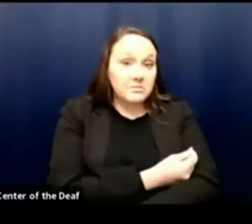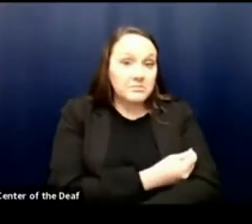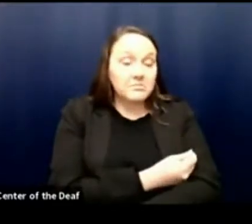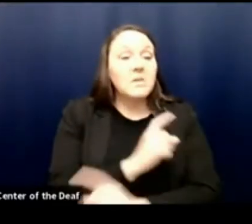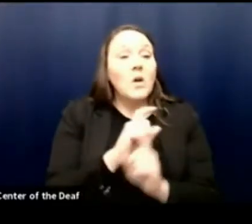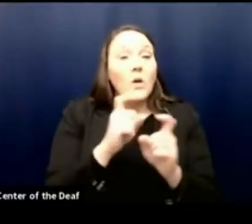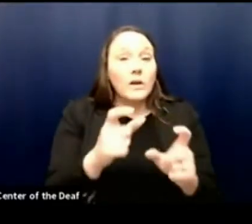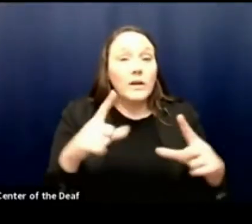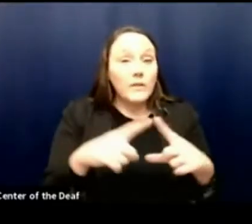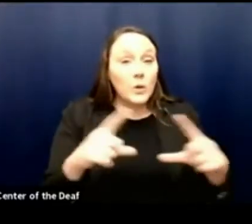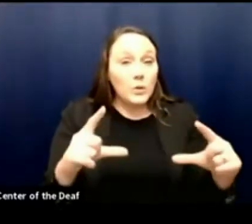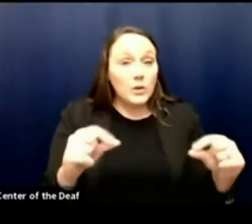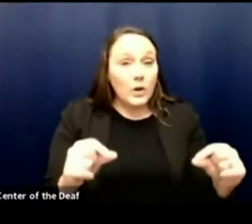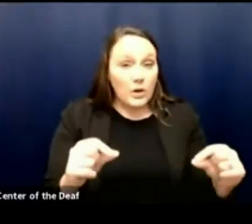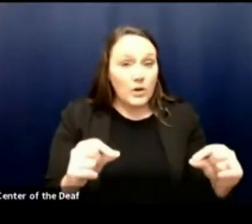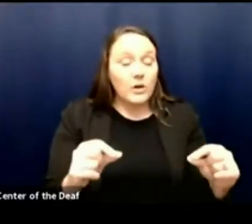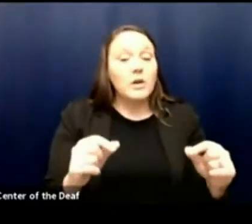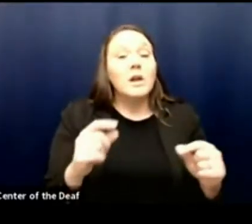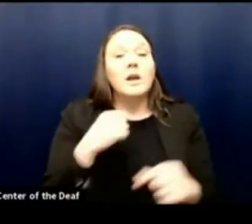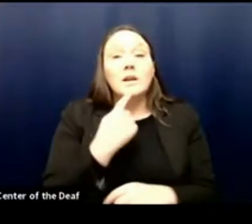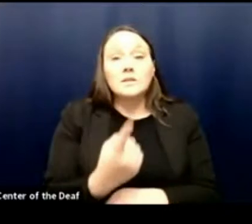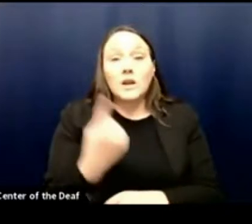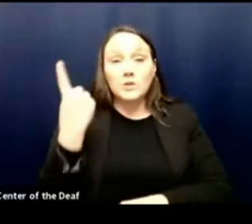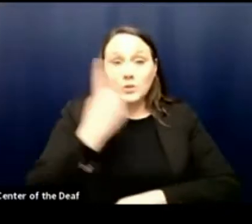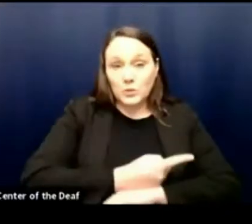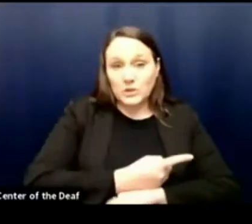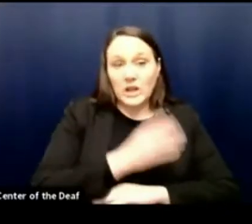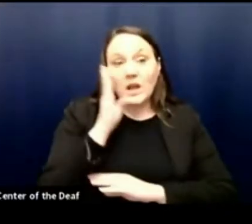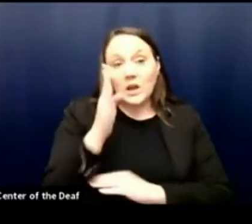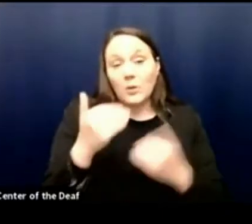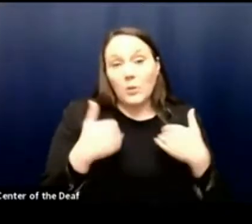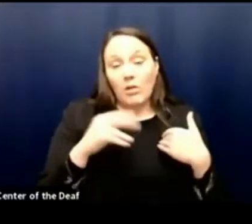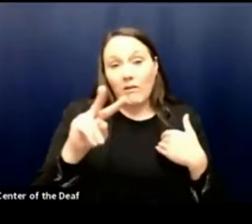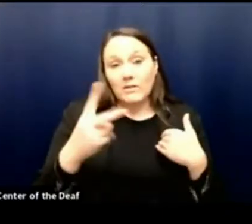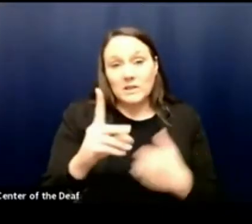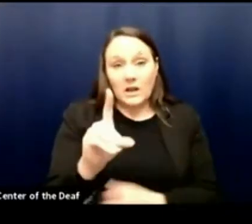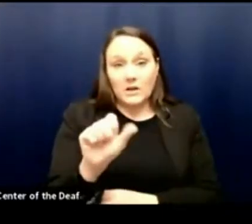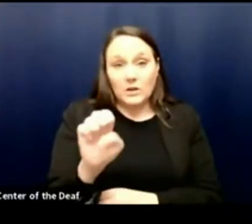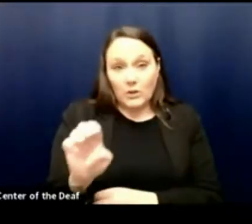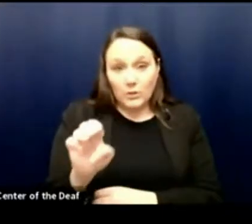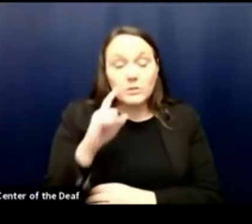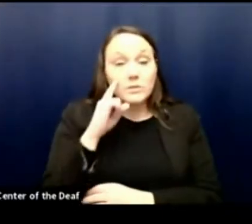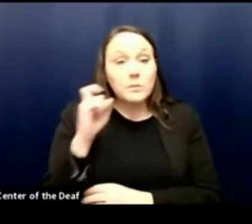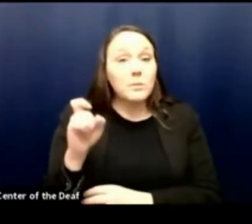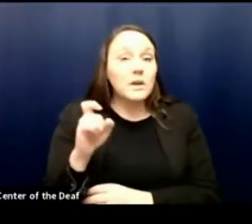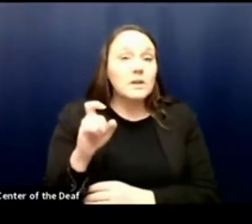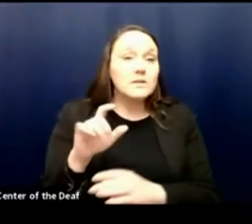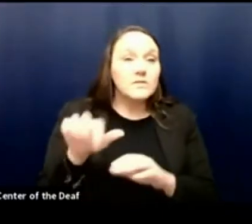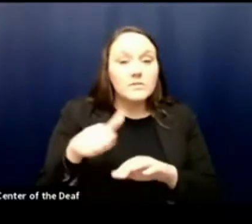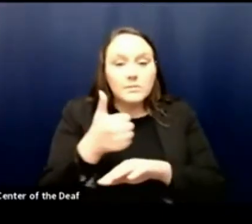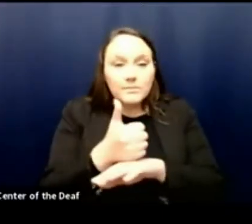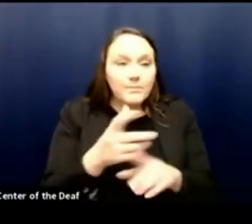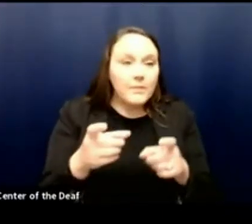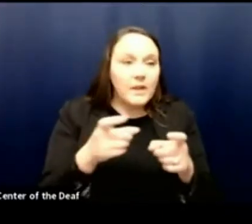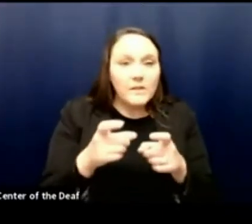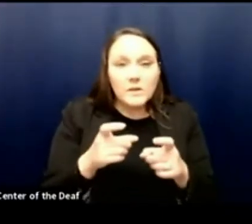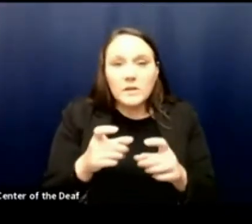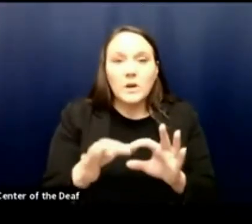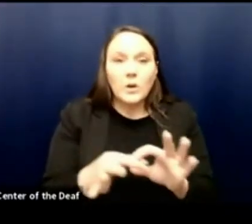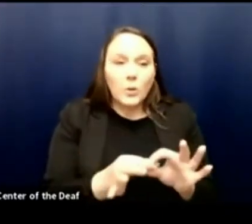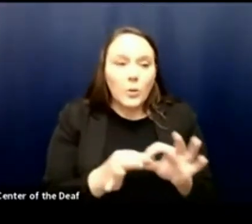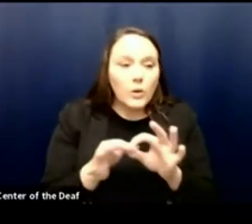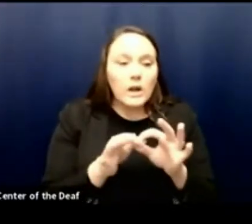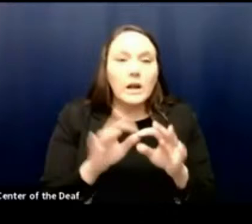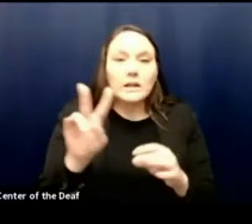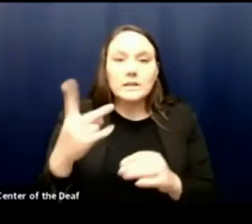tells you a date you will receive your second dose. Because of the logistics involved in coordinating these second